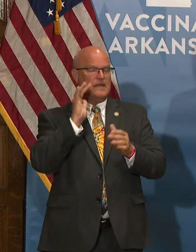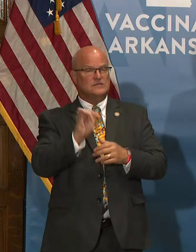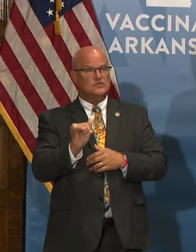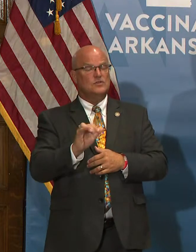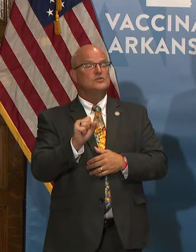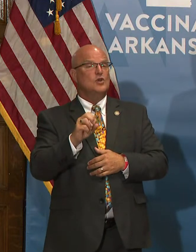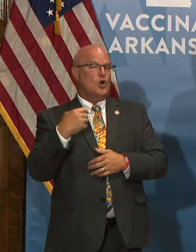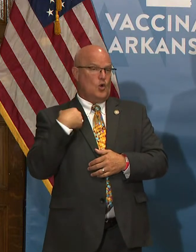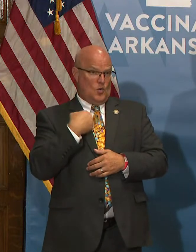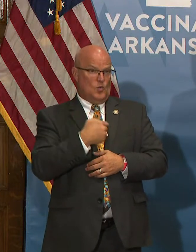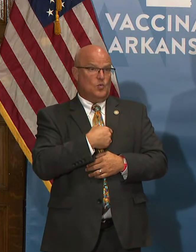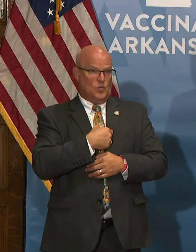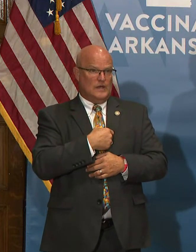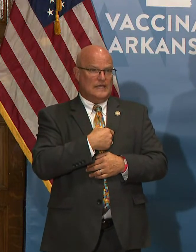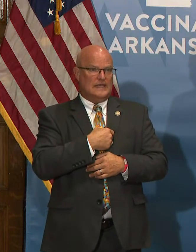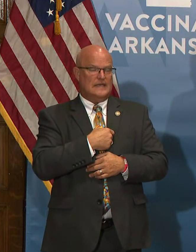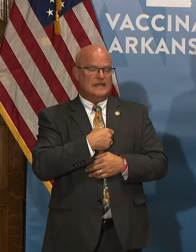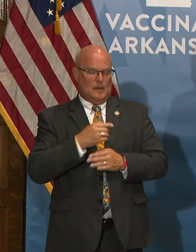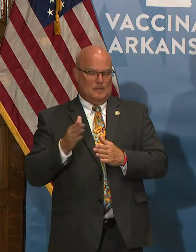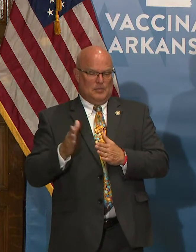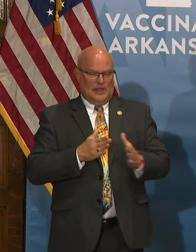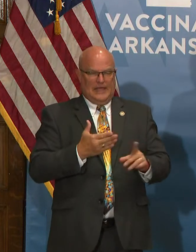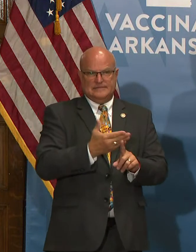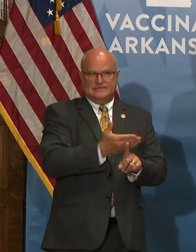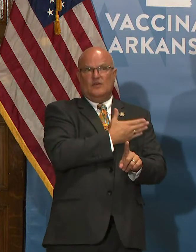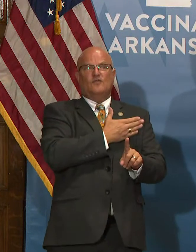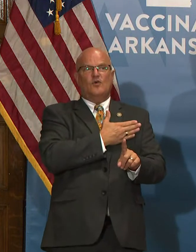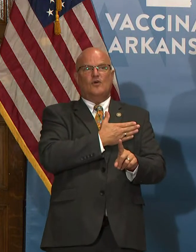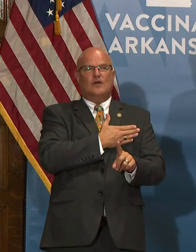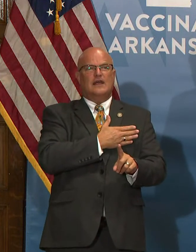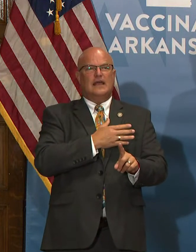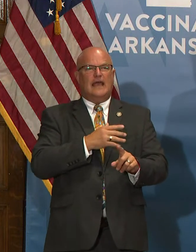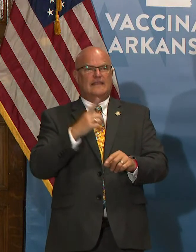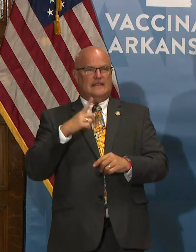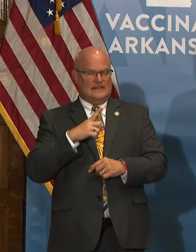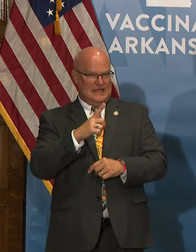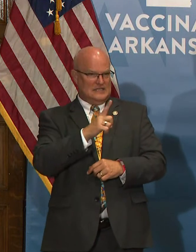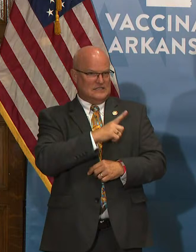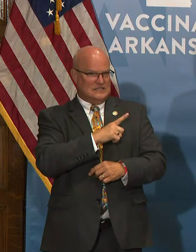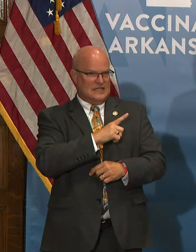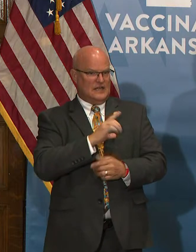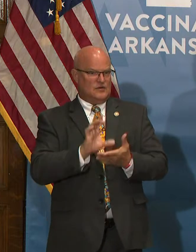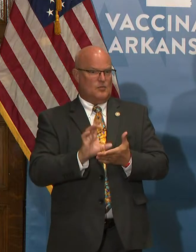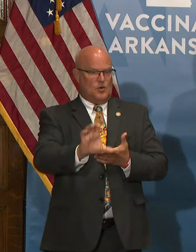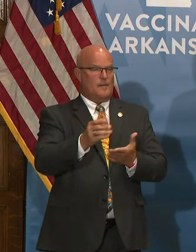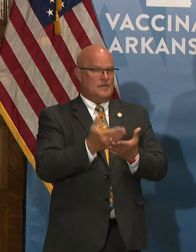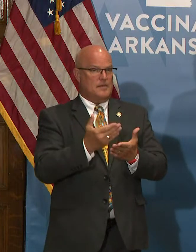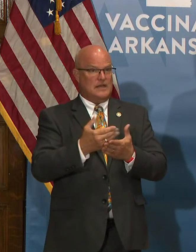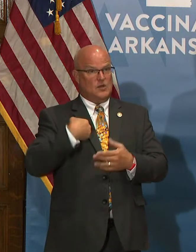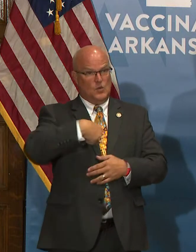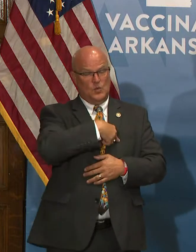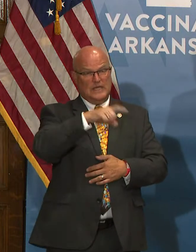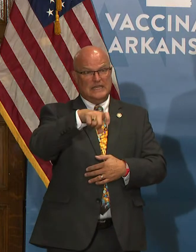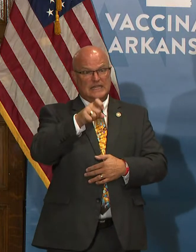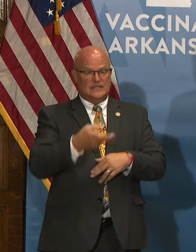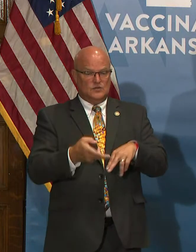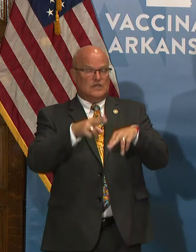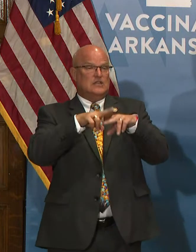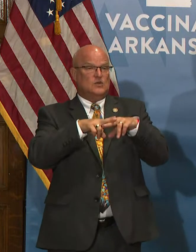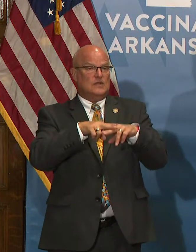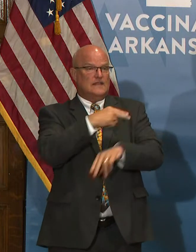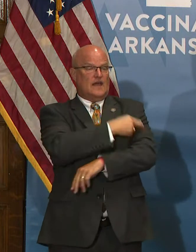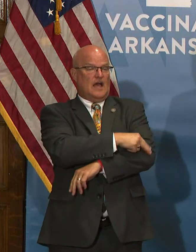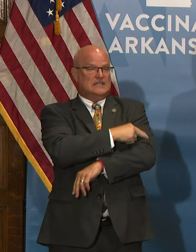So we did the advanced planning and preparation, and the legislature appropriated the money that we needed to increase